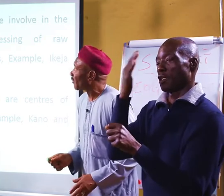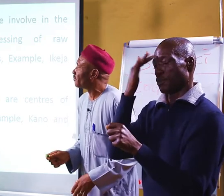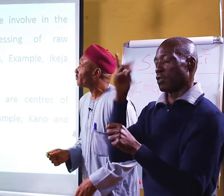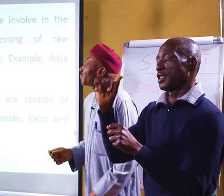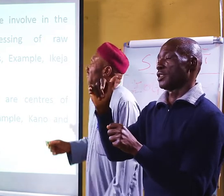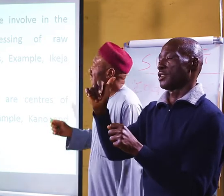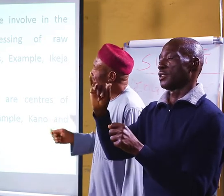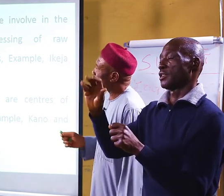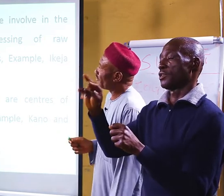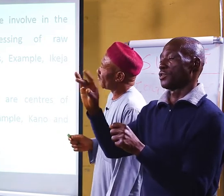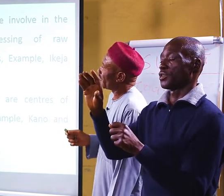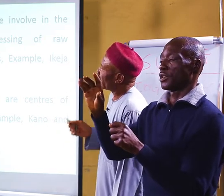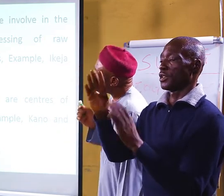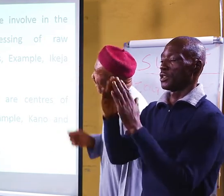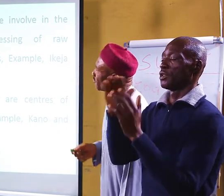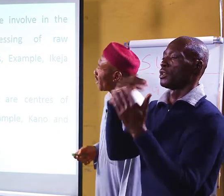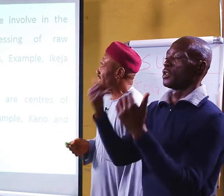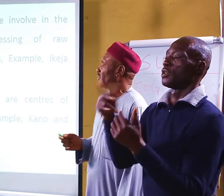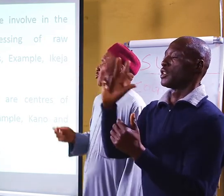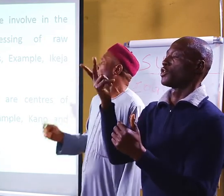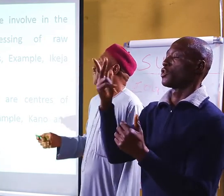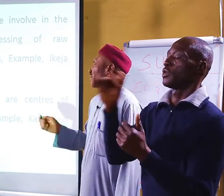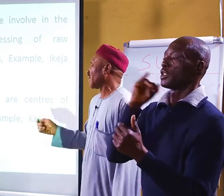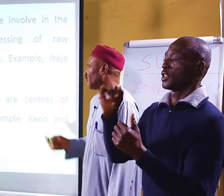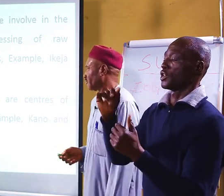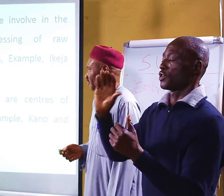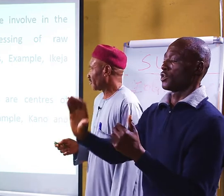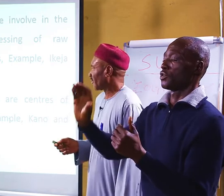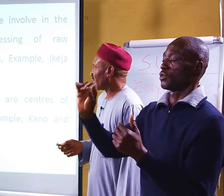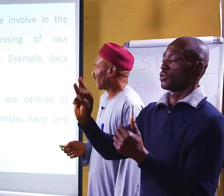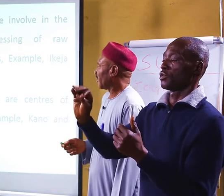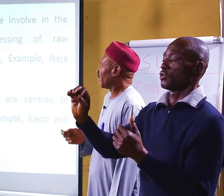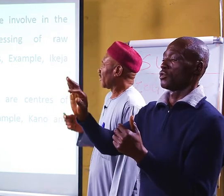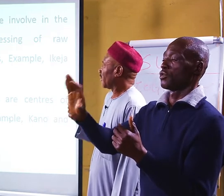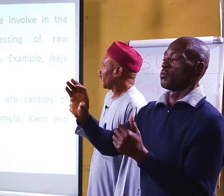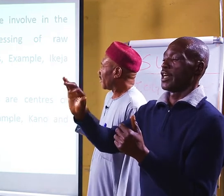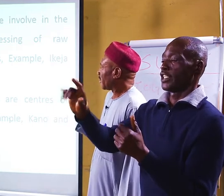industrial town. Now, the third one is commercial town.